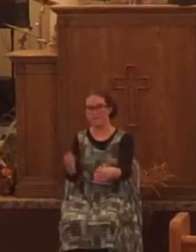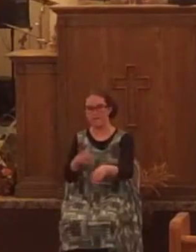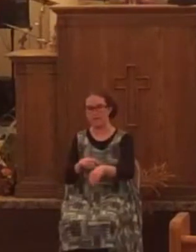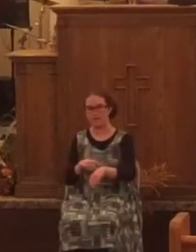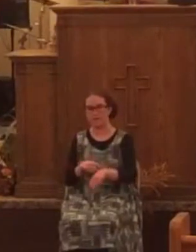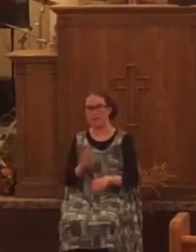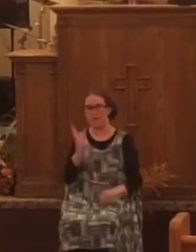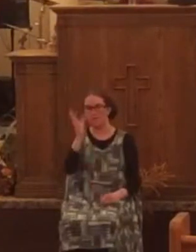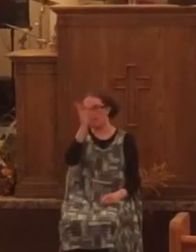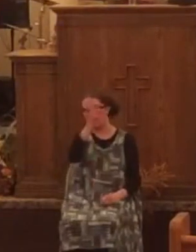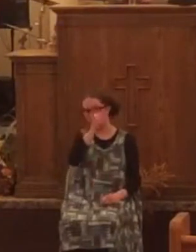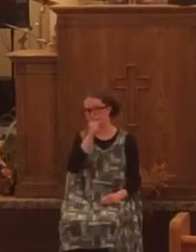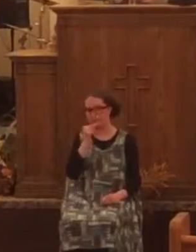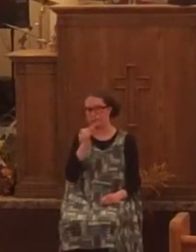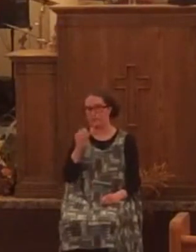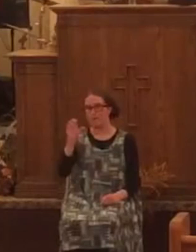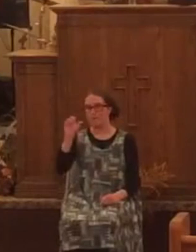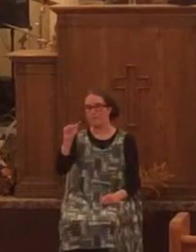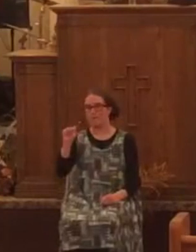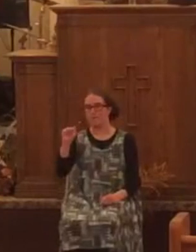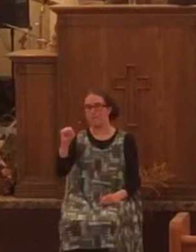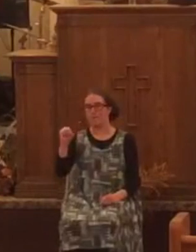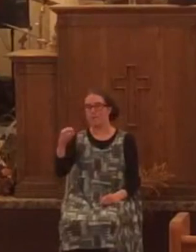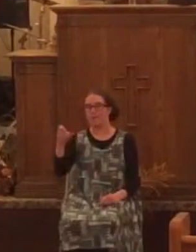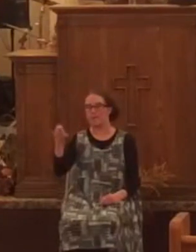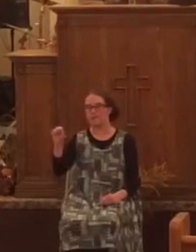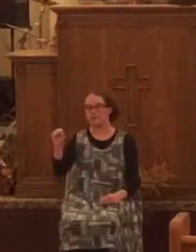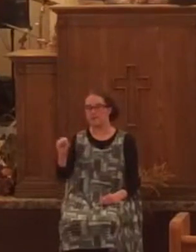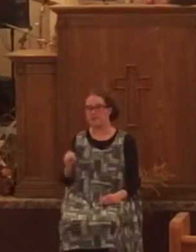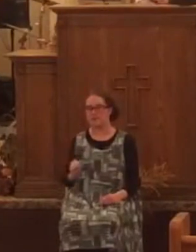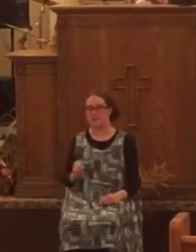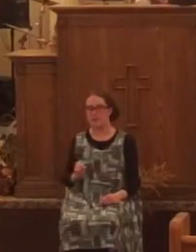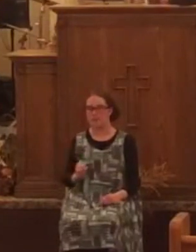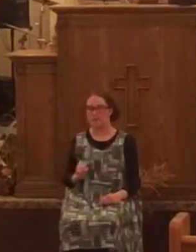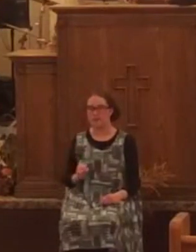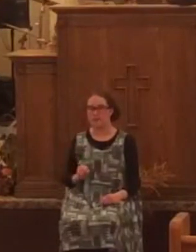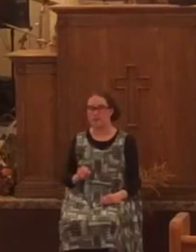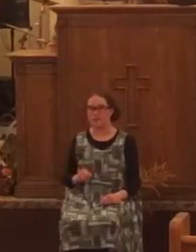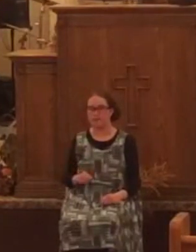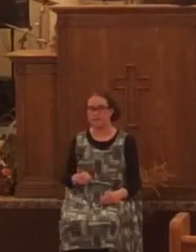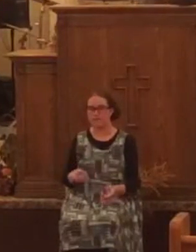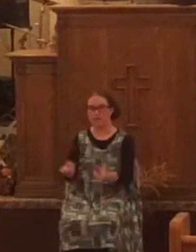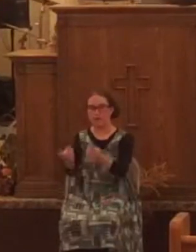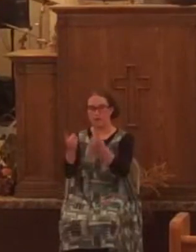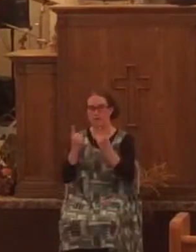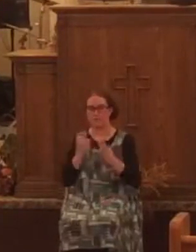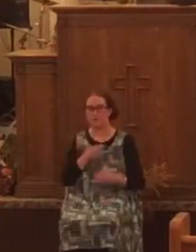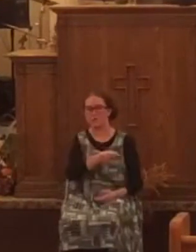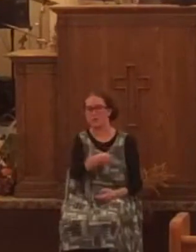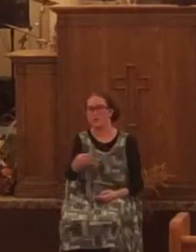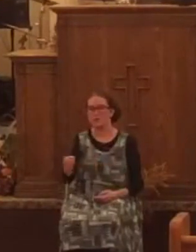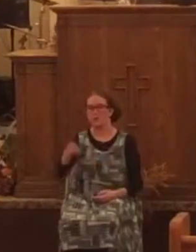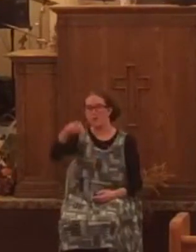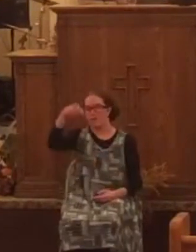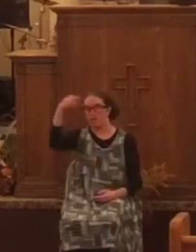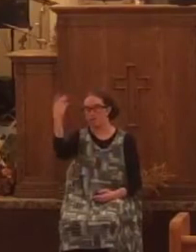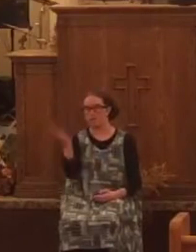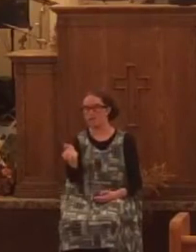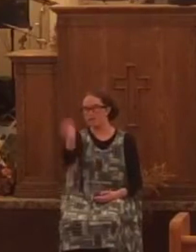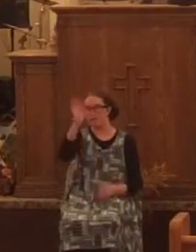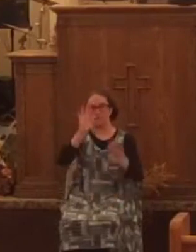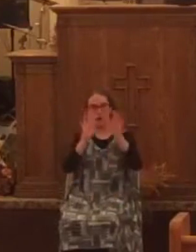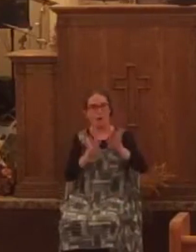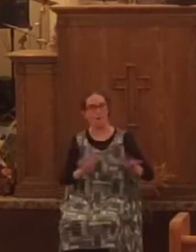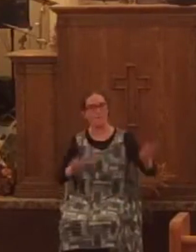them beauty for ashes. Amen. In other words, he's going to come to you. The grace of God, the mercy